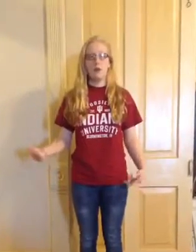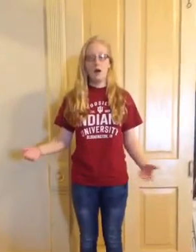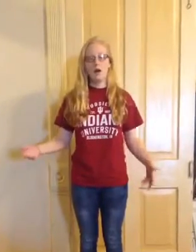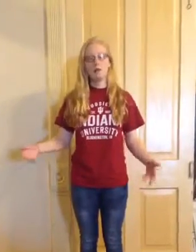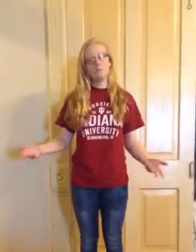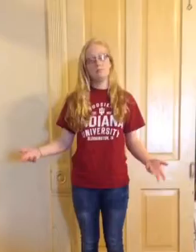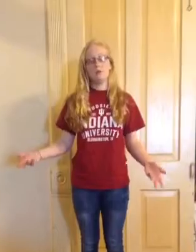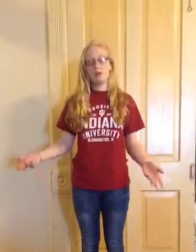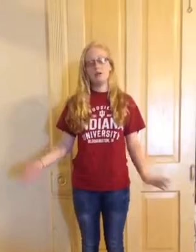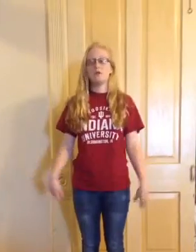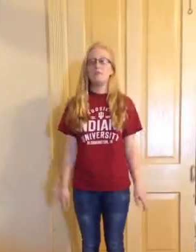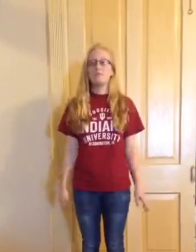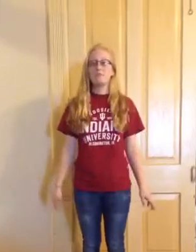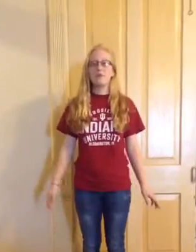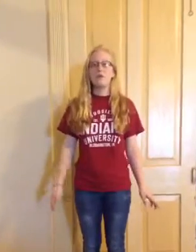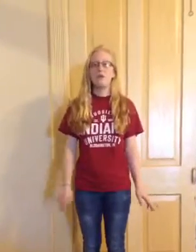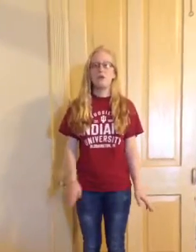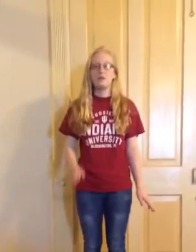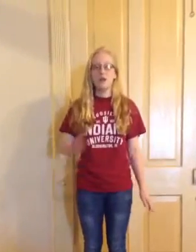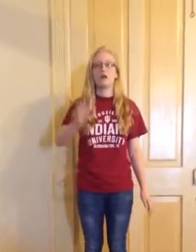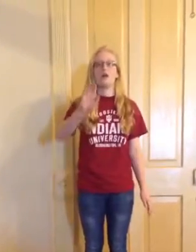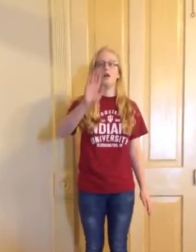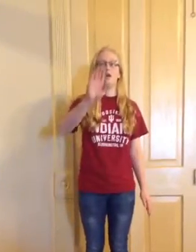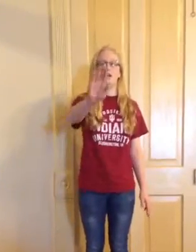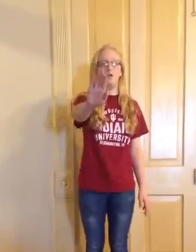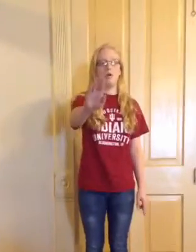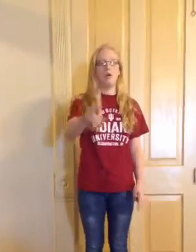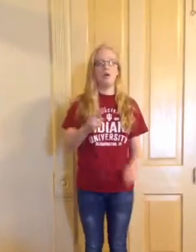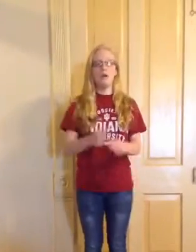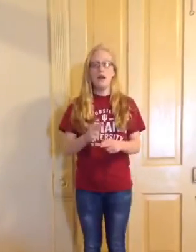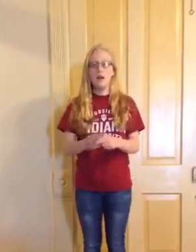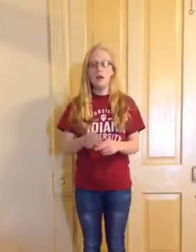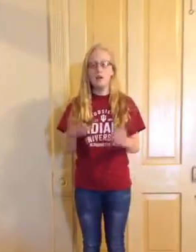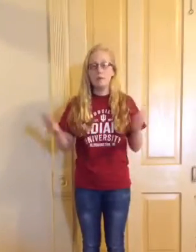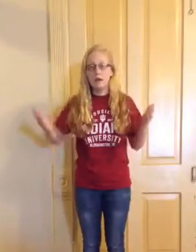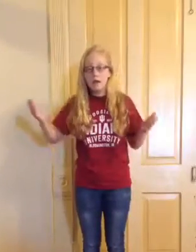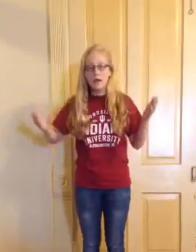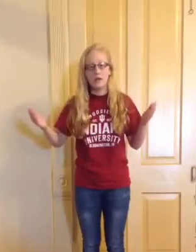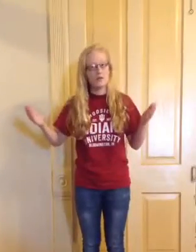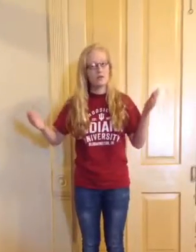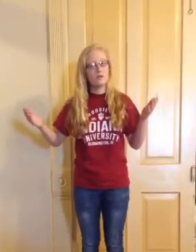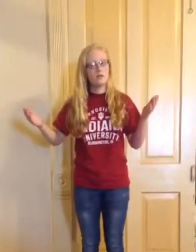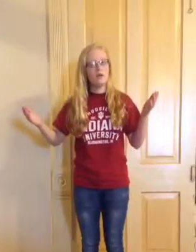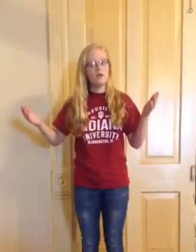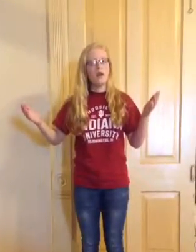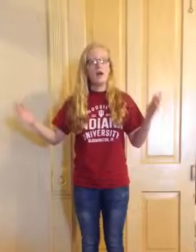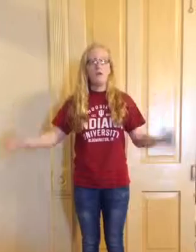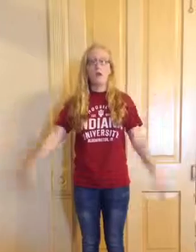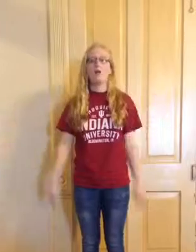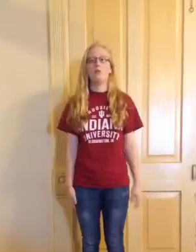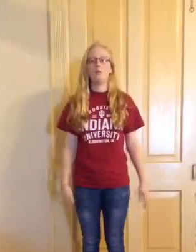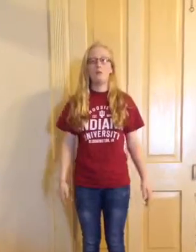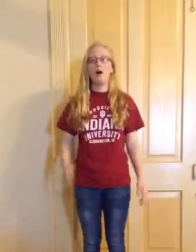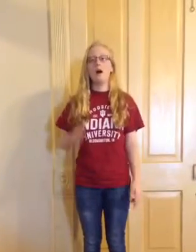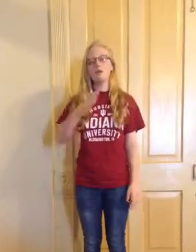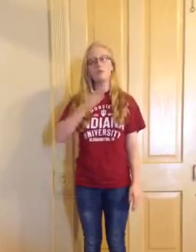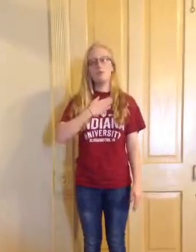what, pretty much. So it's like, your name is. And then I would respond,